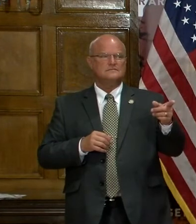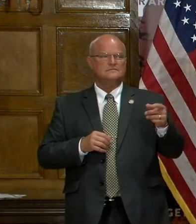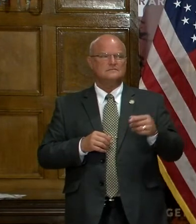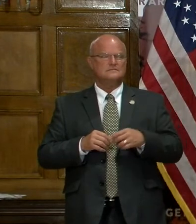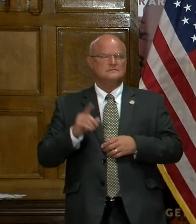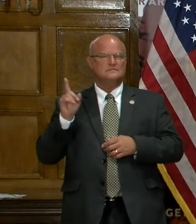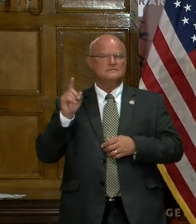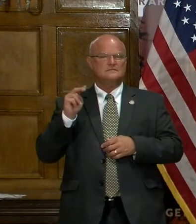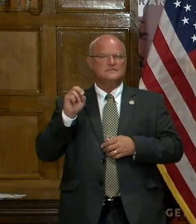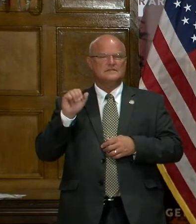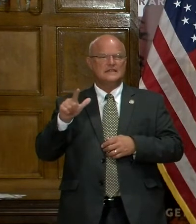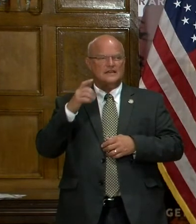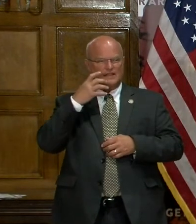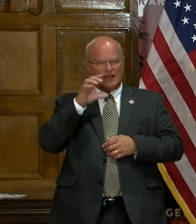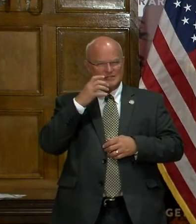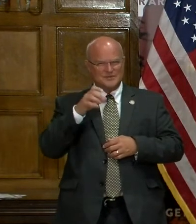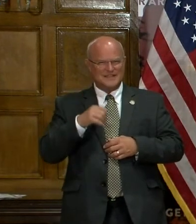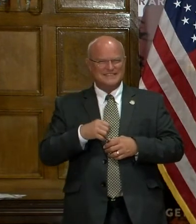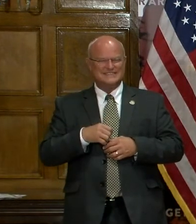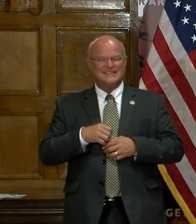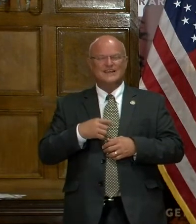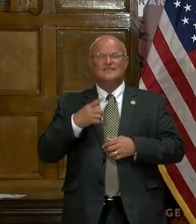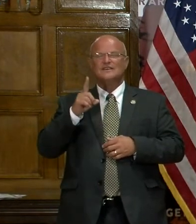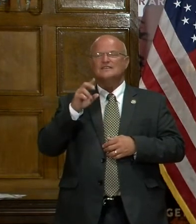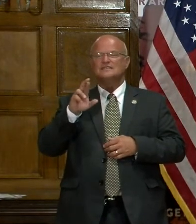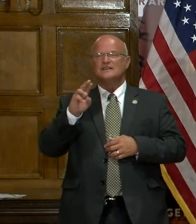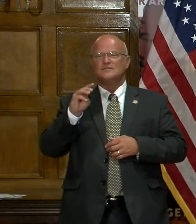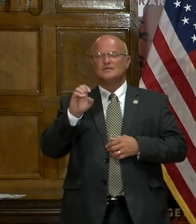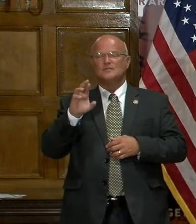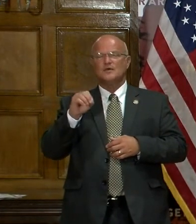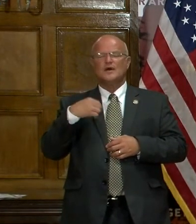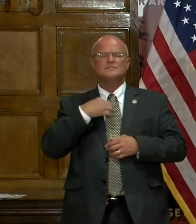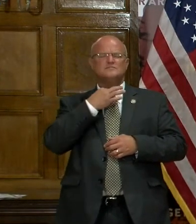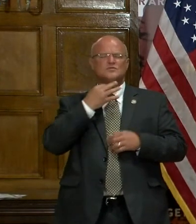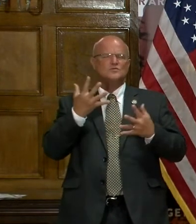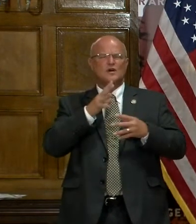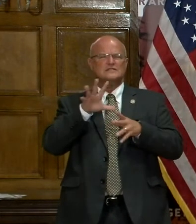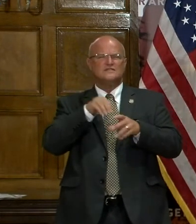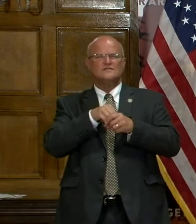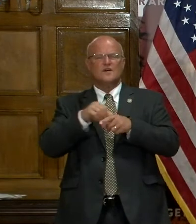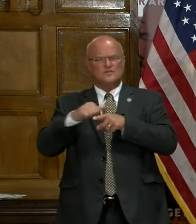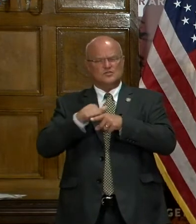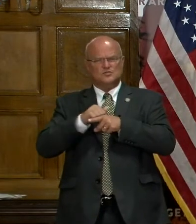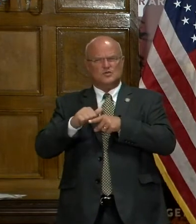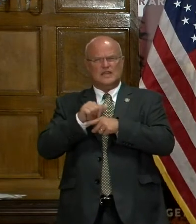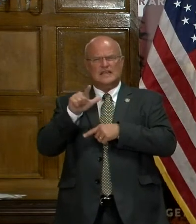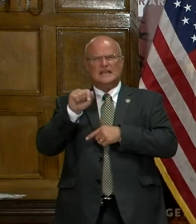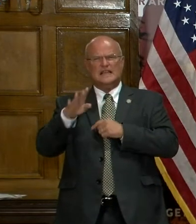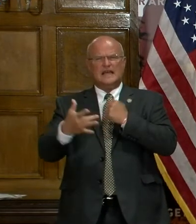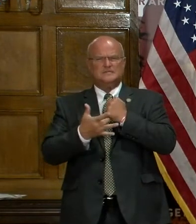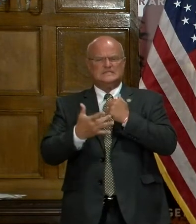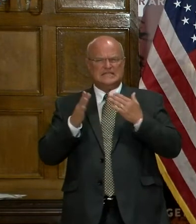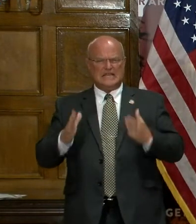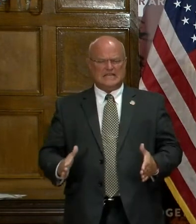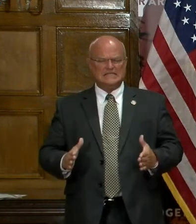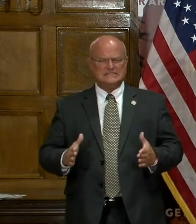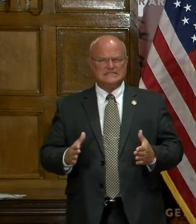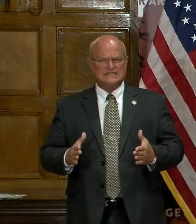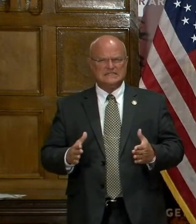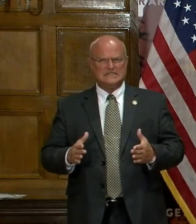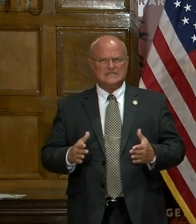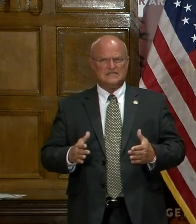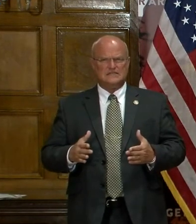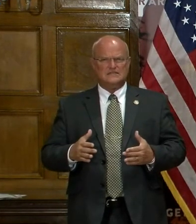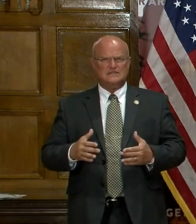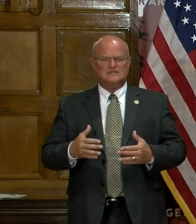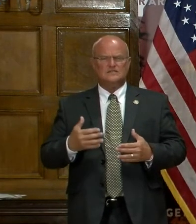Governor, it's Neil Gladner in Hot Springs. For Dr. Romero, I'm just curious, what's involved in the training of lab technicians? I know you hired